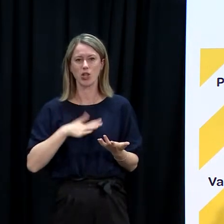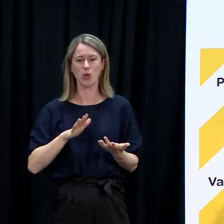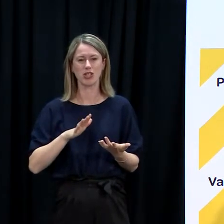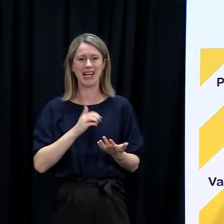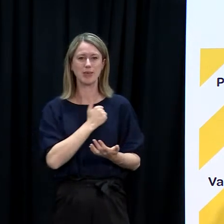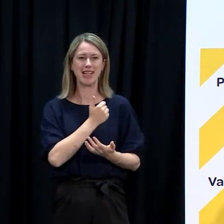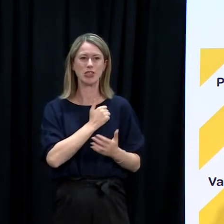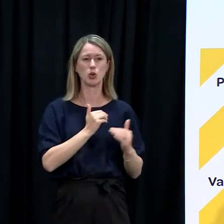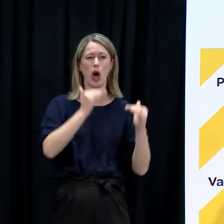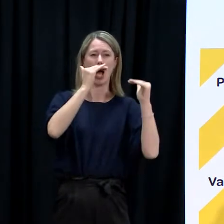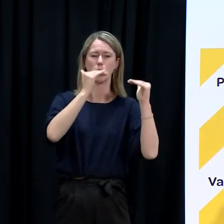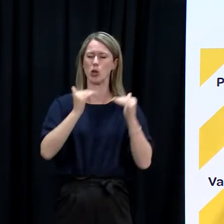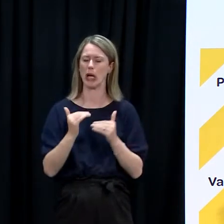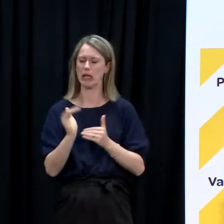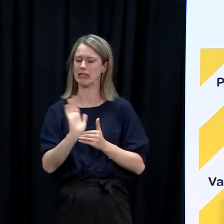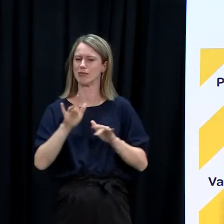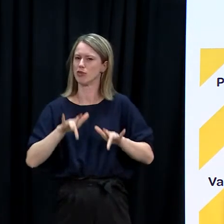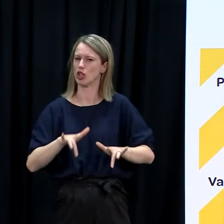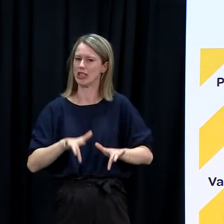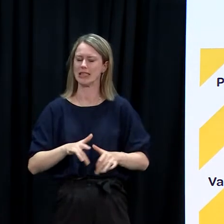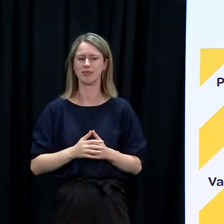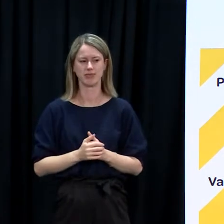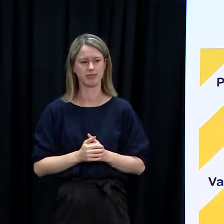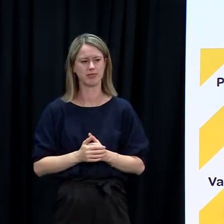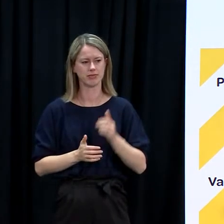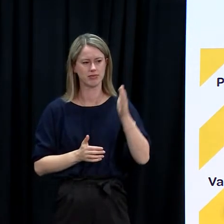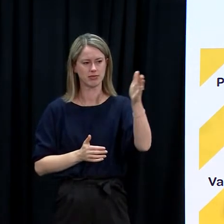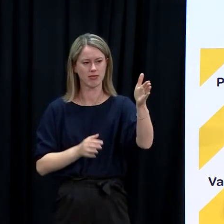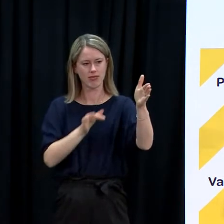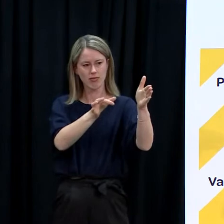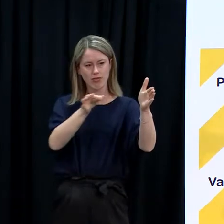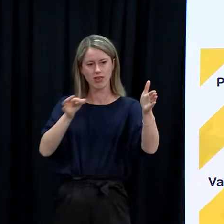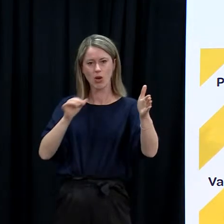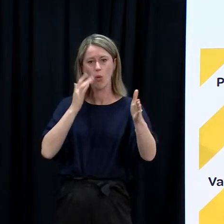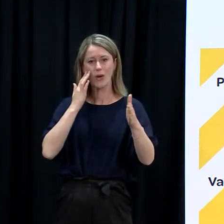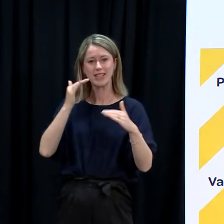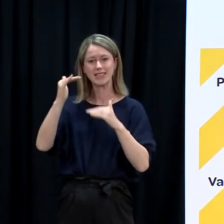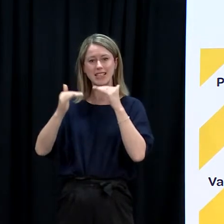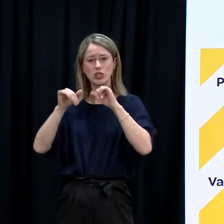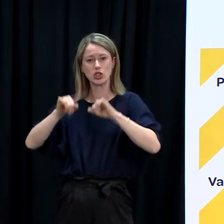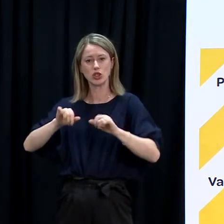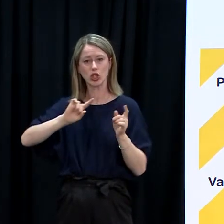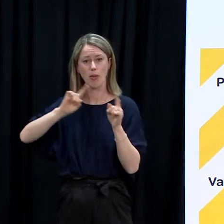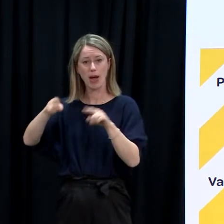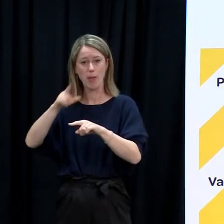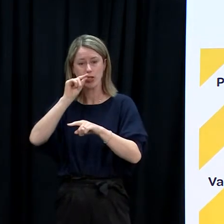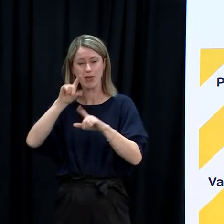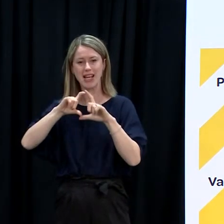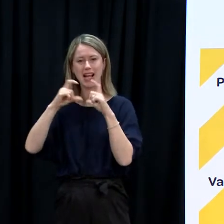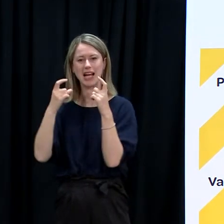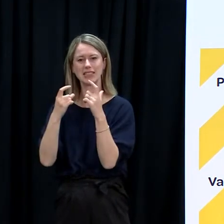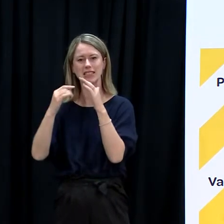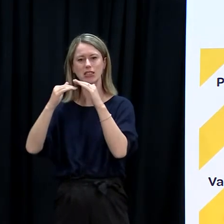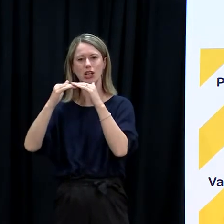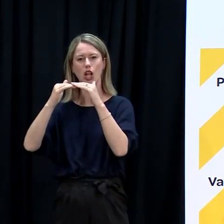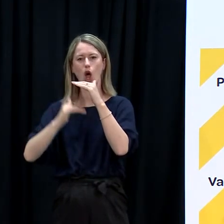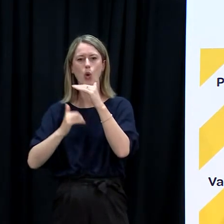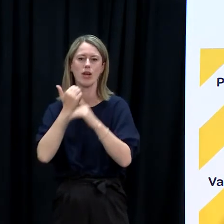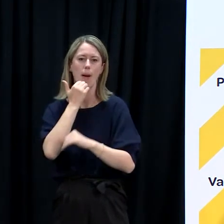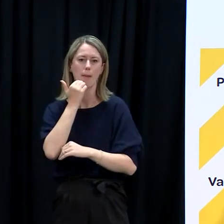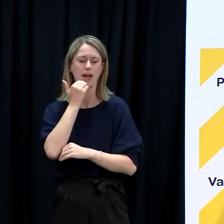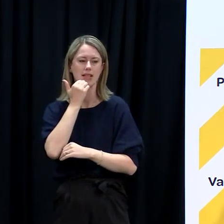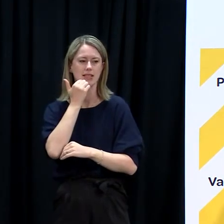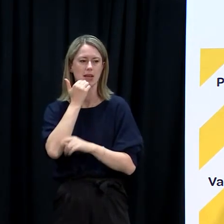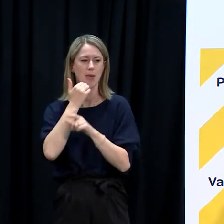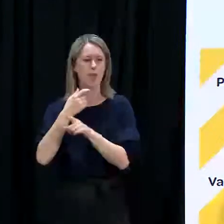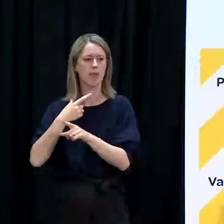lower expectations either way on that one at this point. So are you concerned that when senior students return, that classes may not be at full attendance, not just because of public health